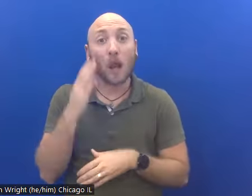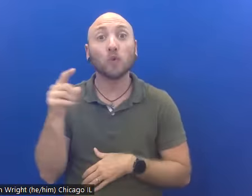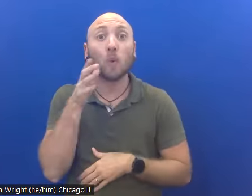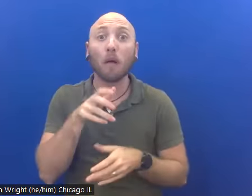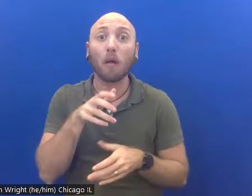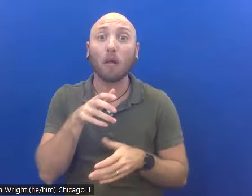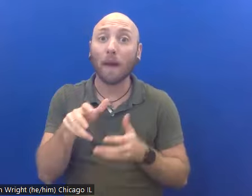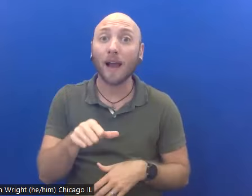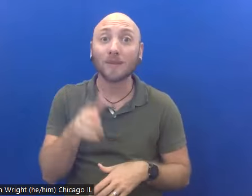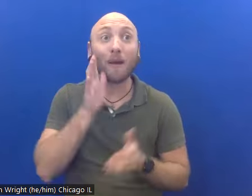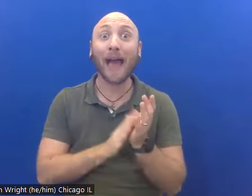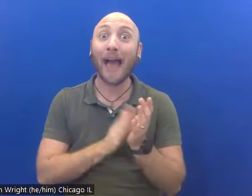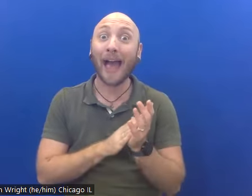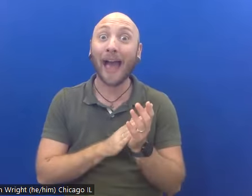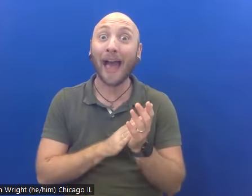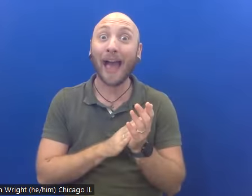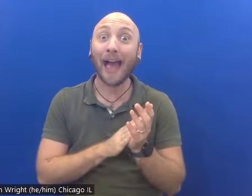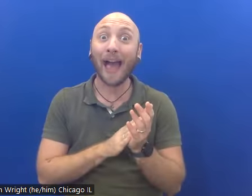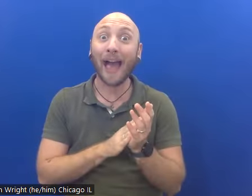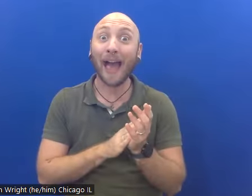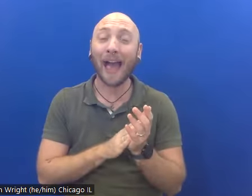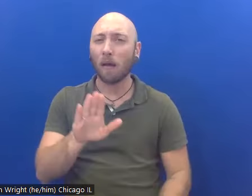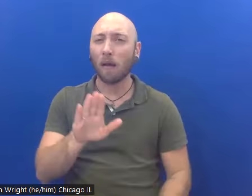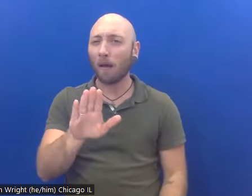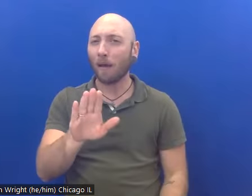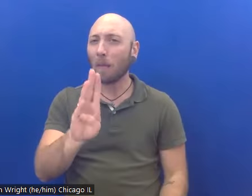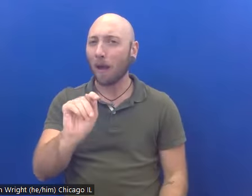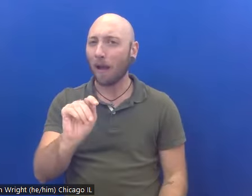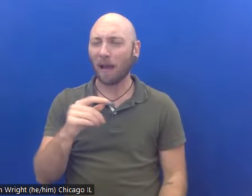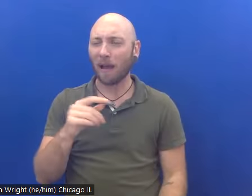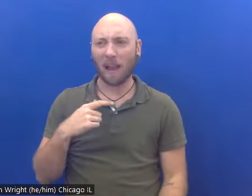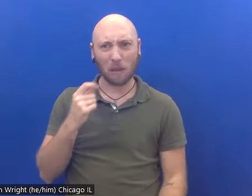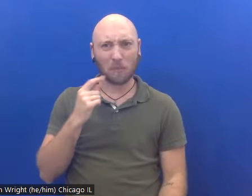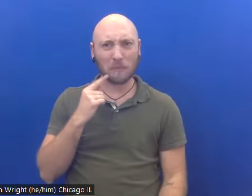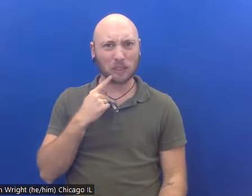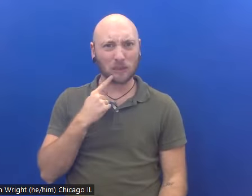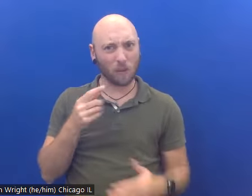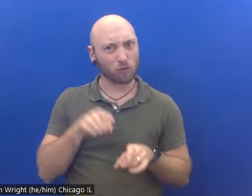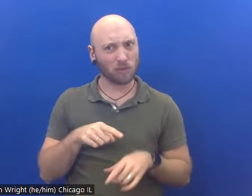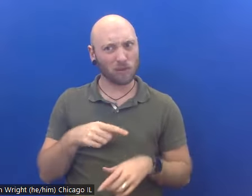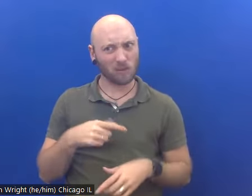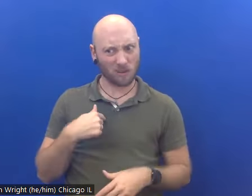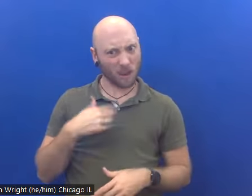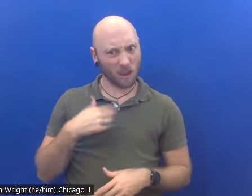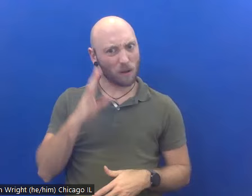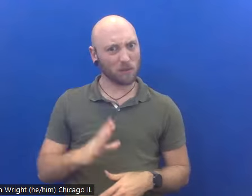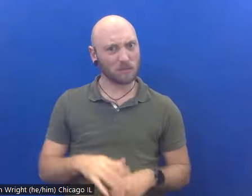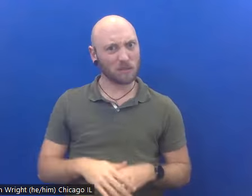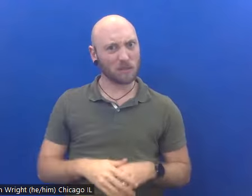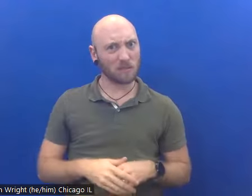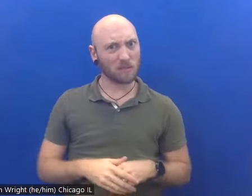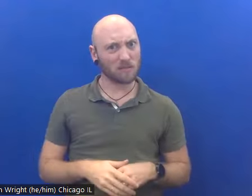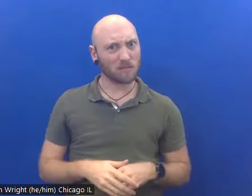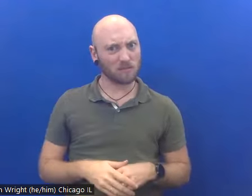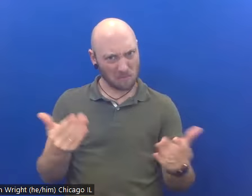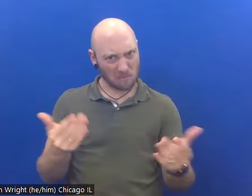was serious about that. And I wanted you to agree with me, like, yeah, I'm a pretty smart guy. Thank you for acknowledging that. Because that was a message I got